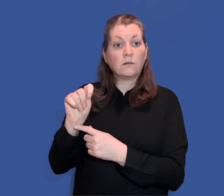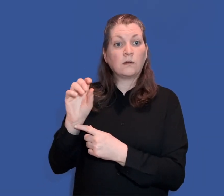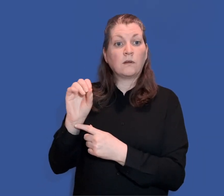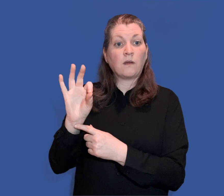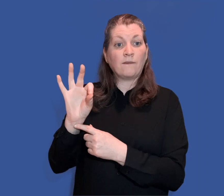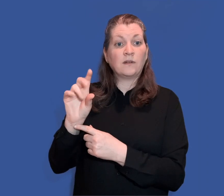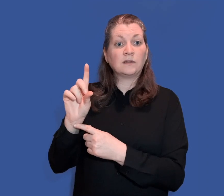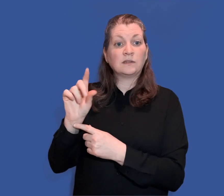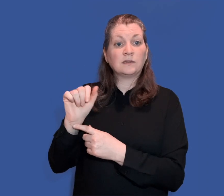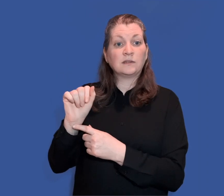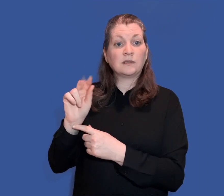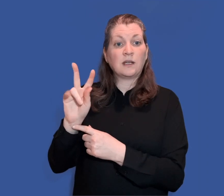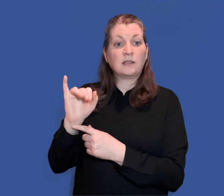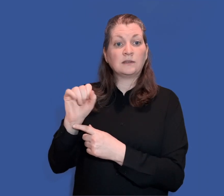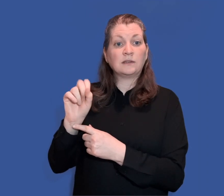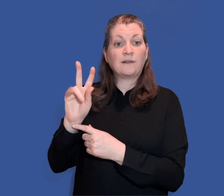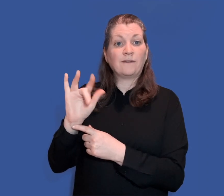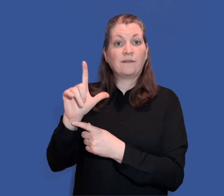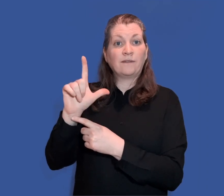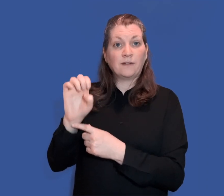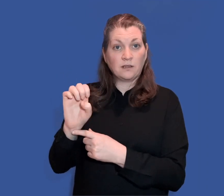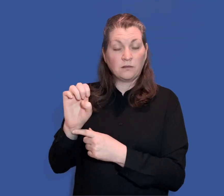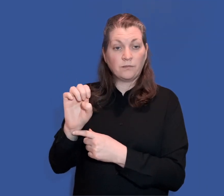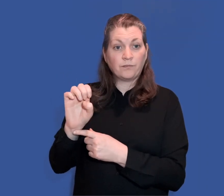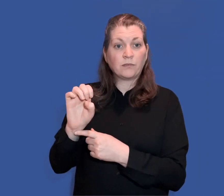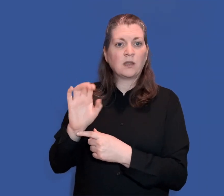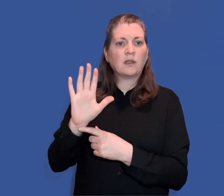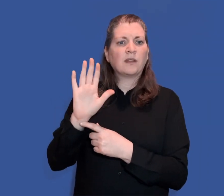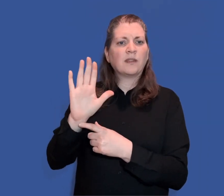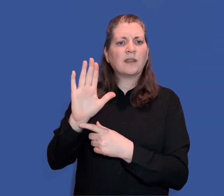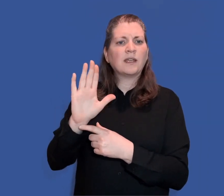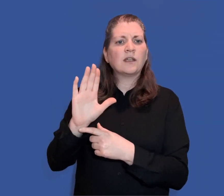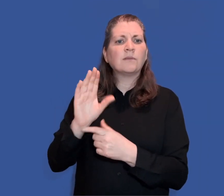Category B is for the Port of Davisville